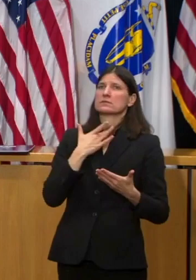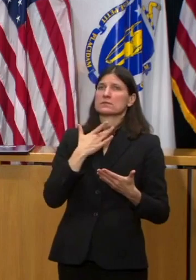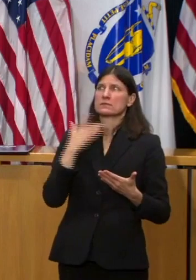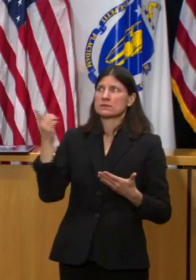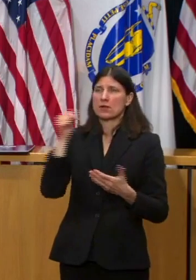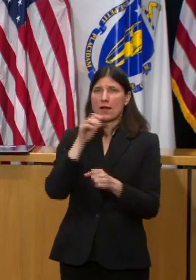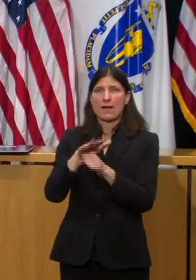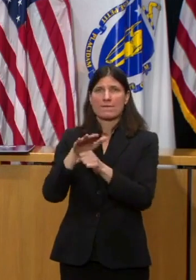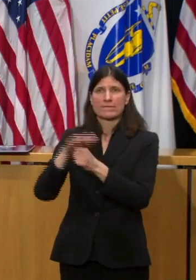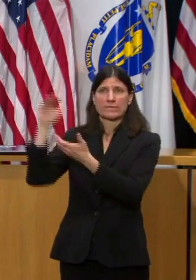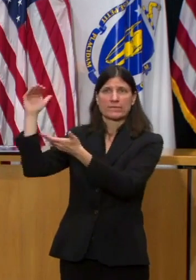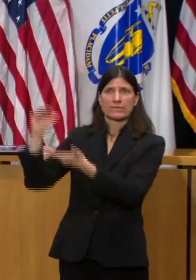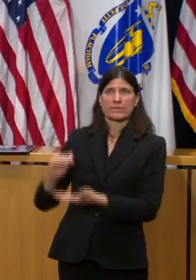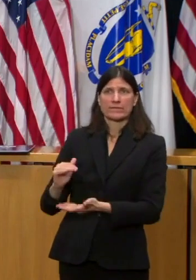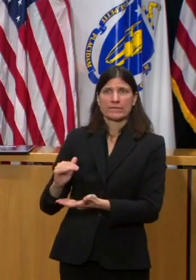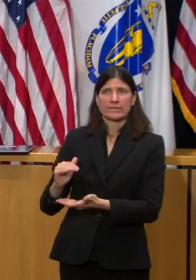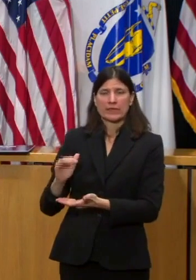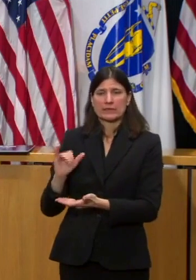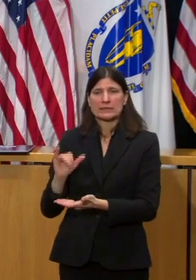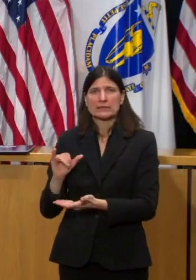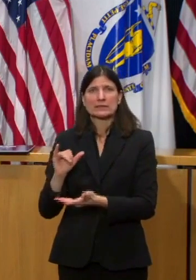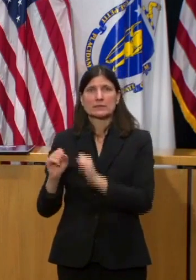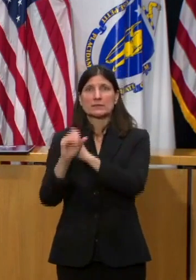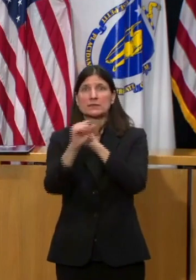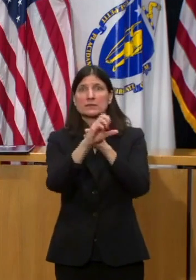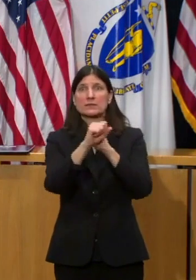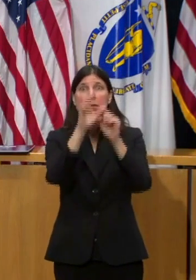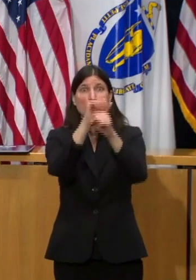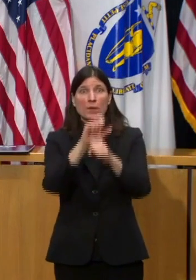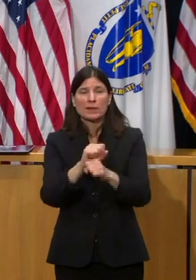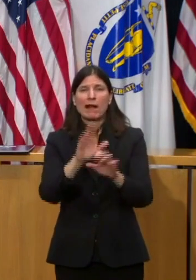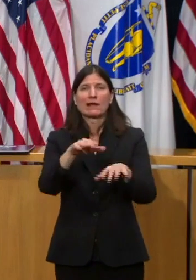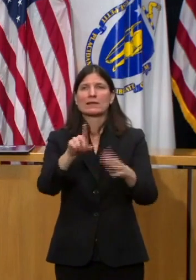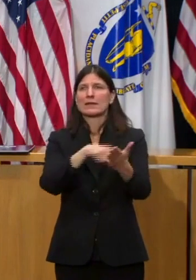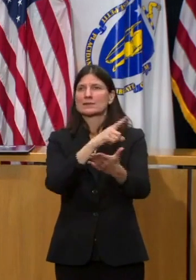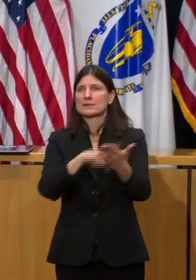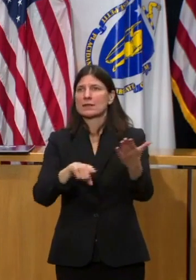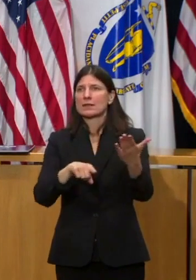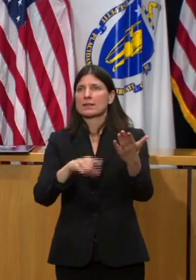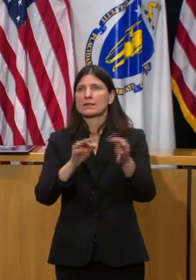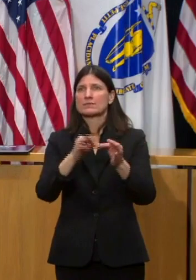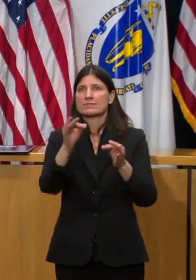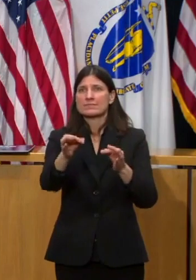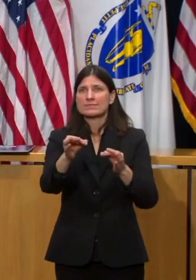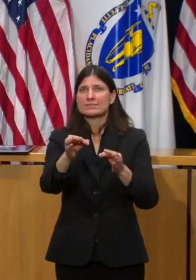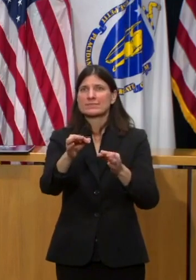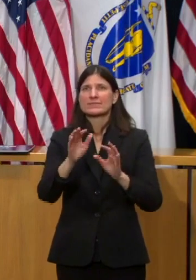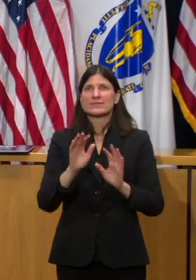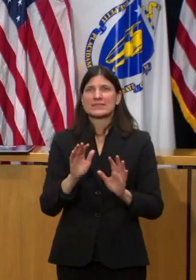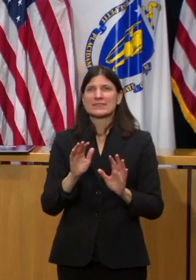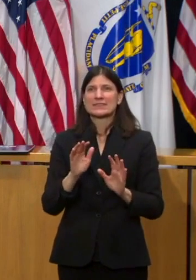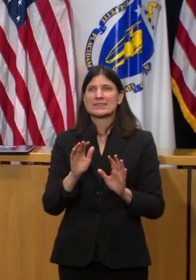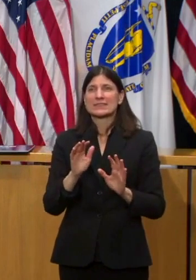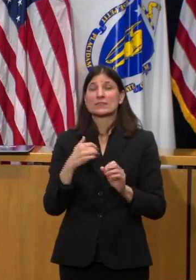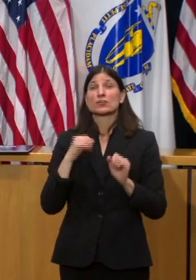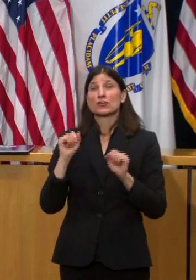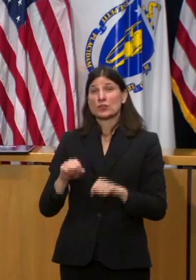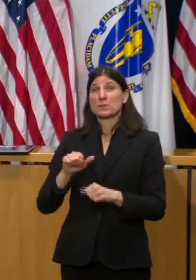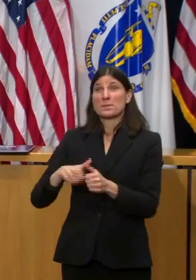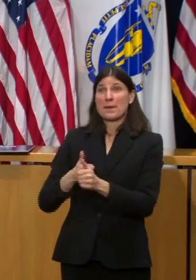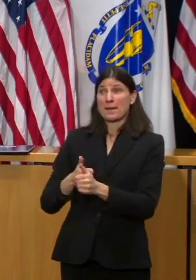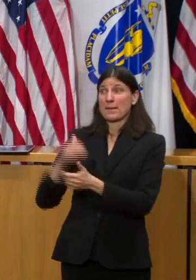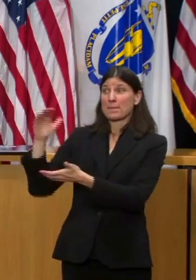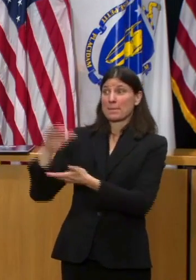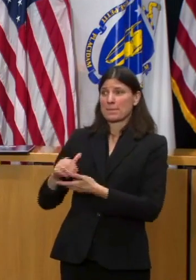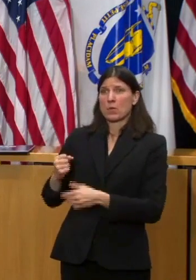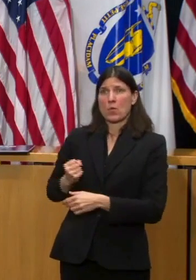that's solid. You got nothing to worry about. And then you use the other 25% as time goes by to figure out, based on how people choose